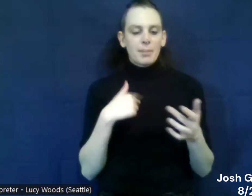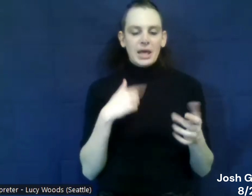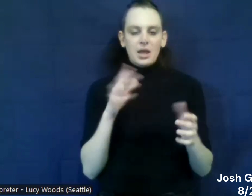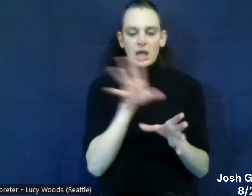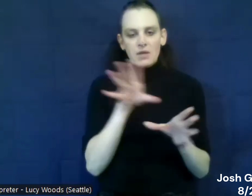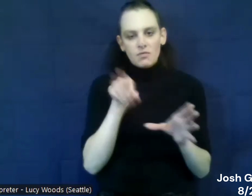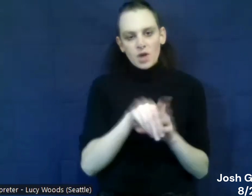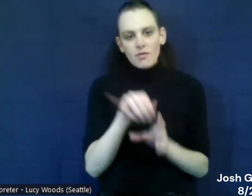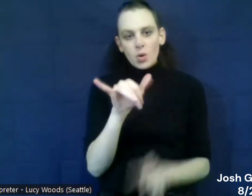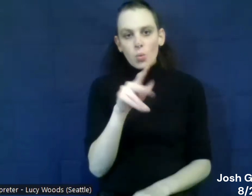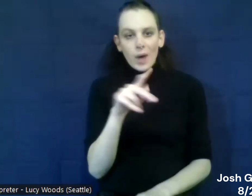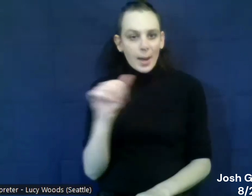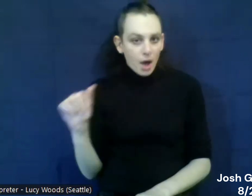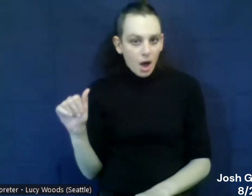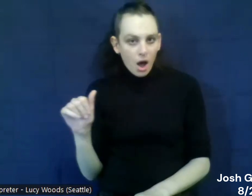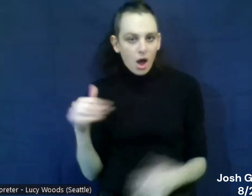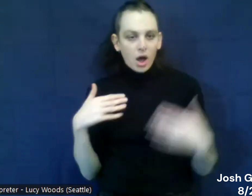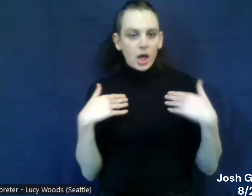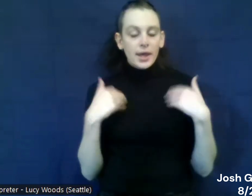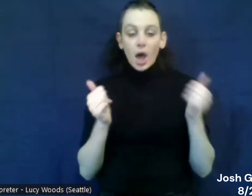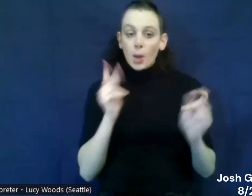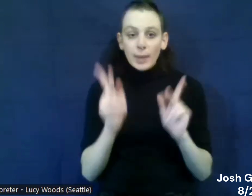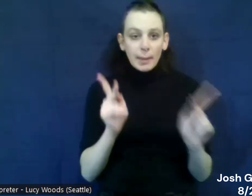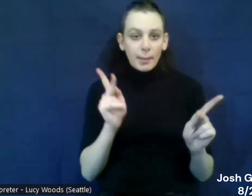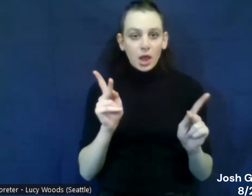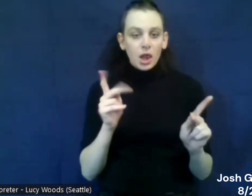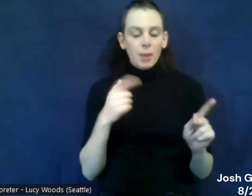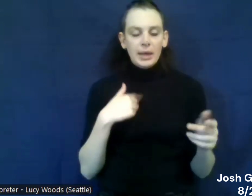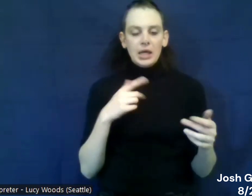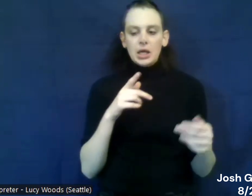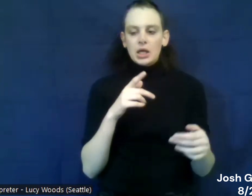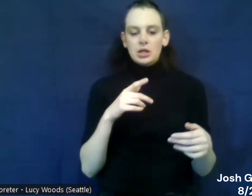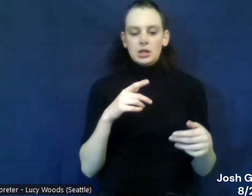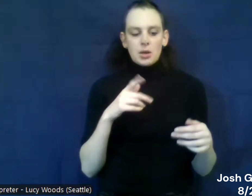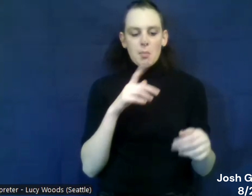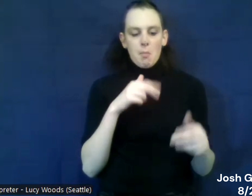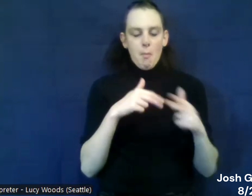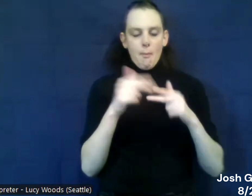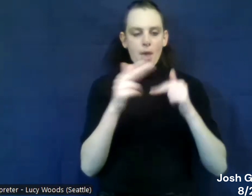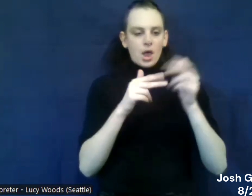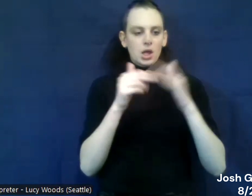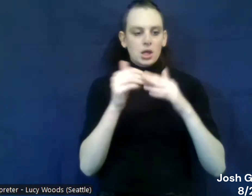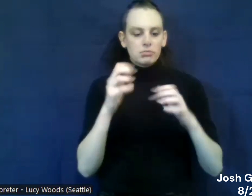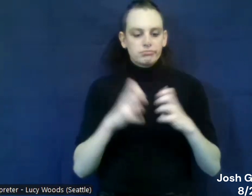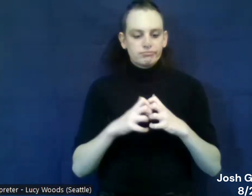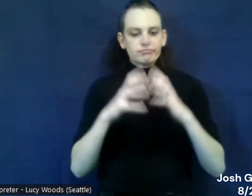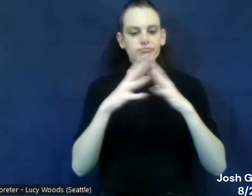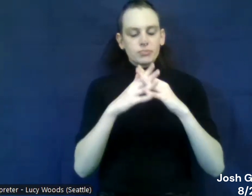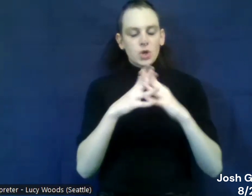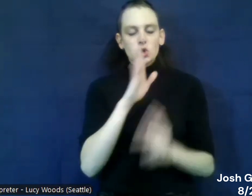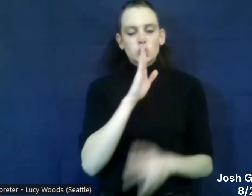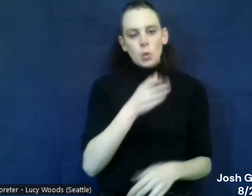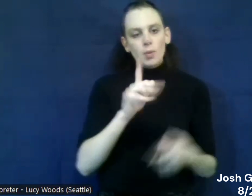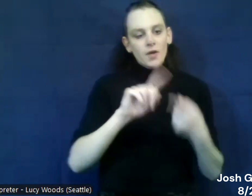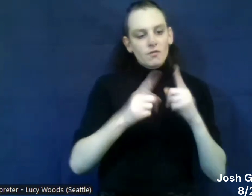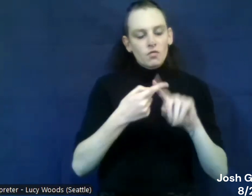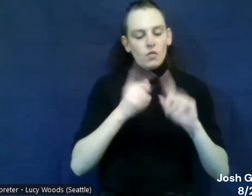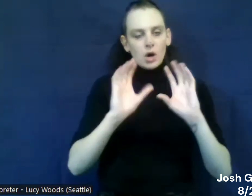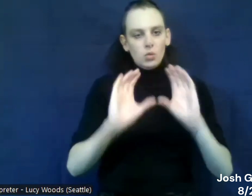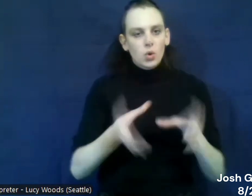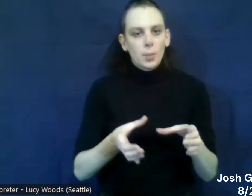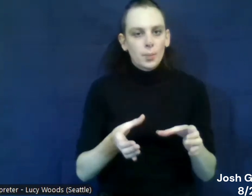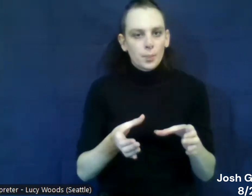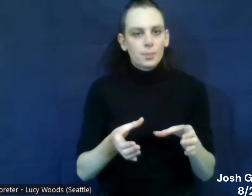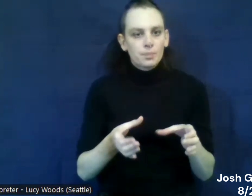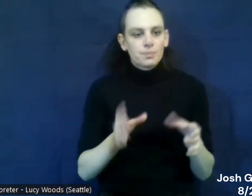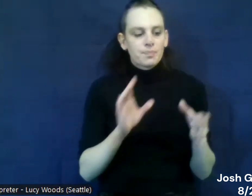all the young people, and actually building out a sober friendship group, or like